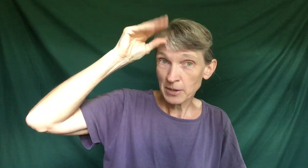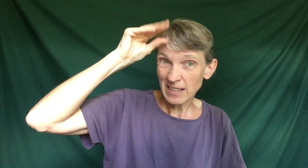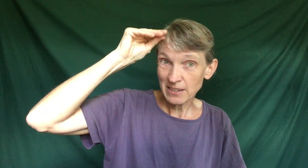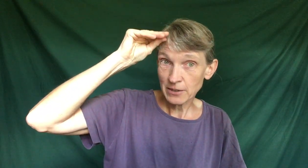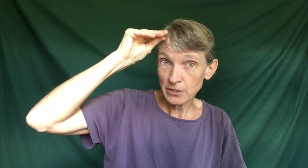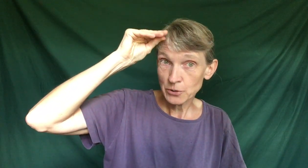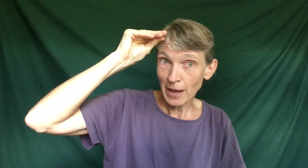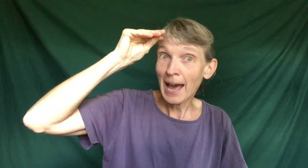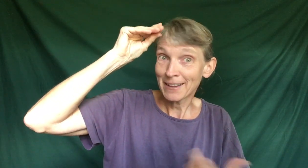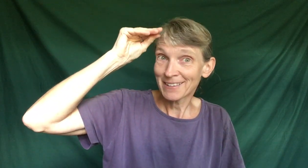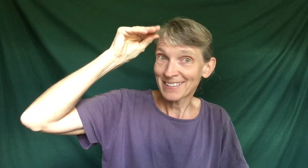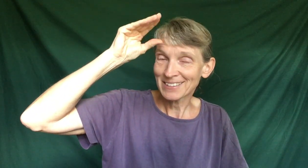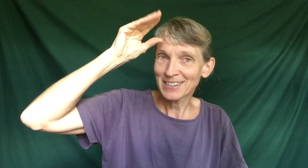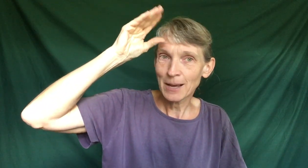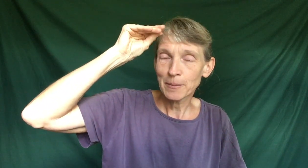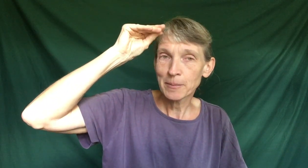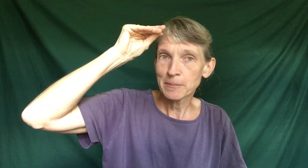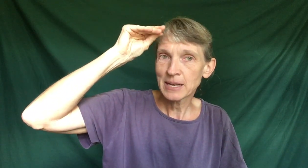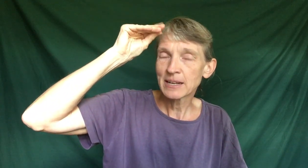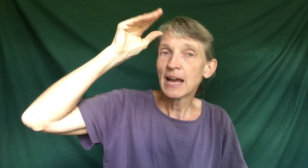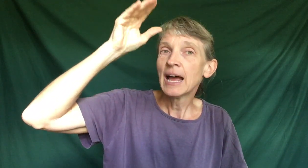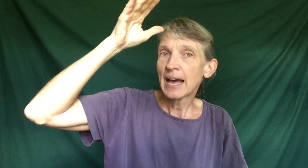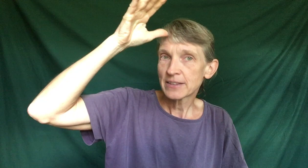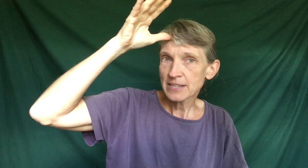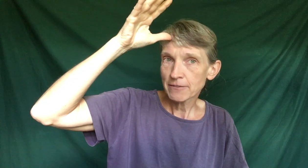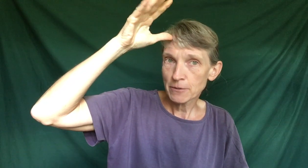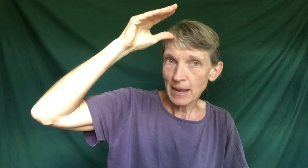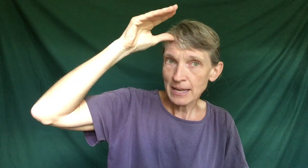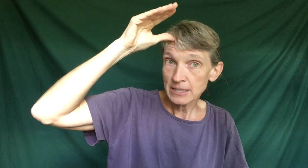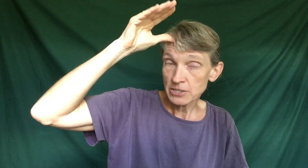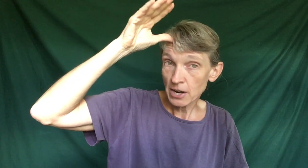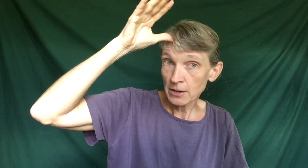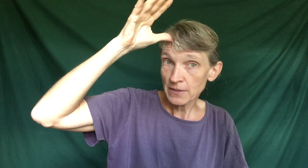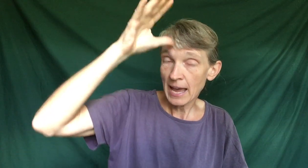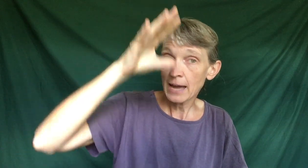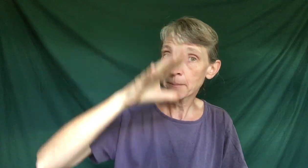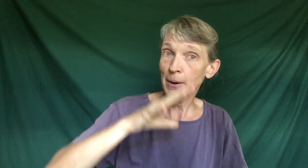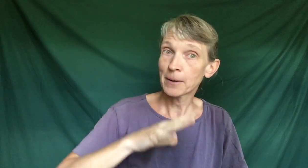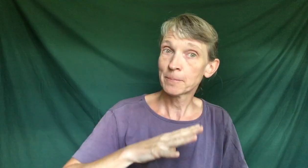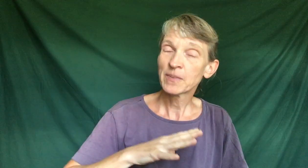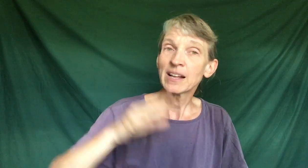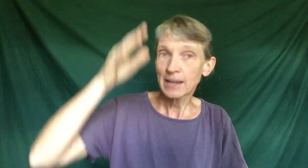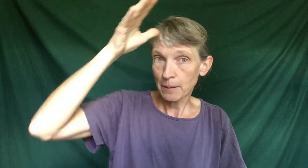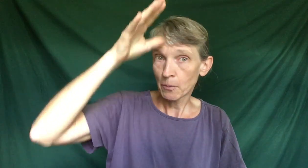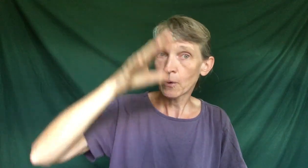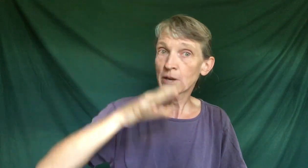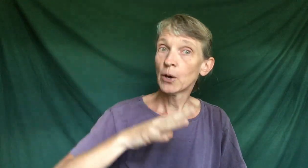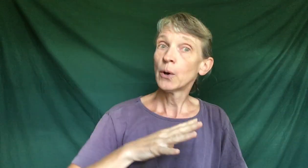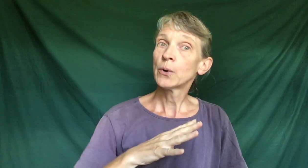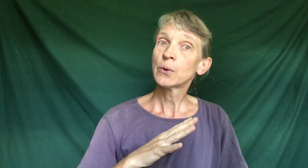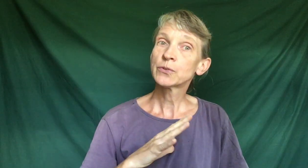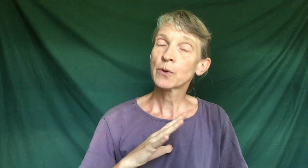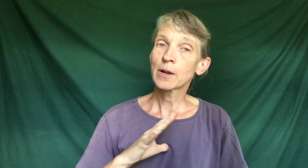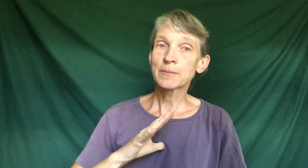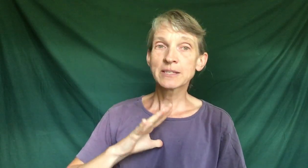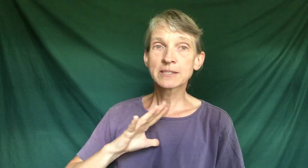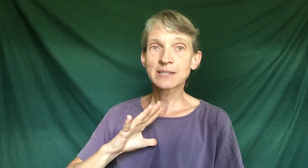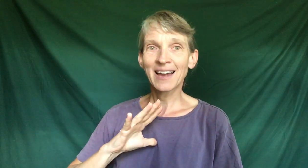like you're going to do a hat. That's going to come up in a minute. And the sign for man is starting at the hat part like a boy who's grown up. This sign